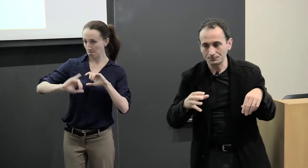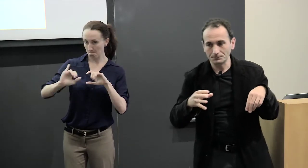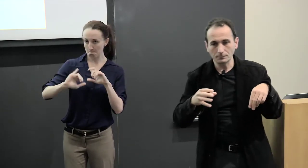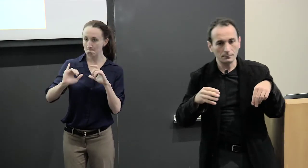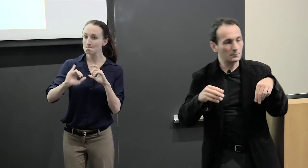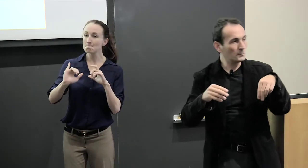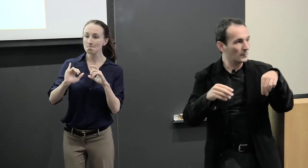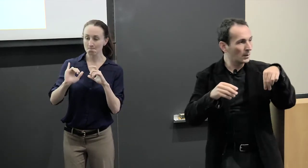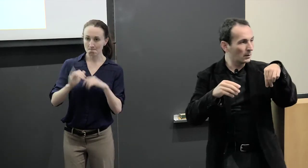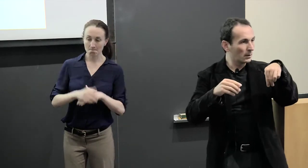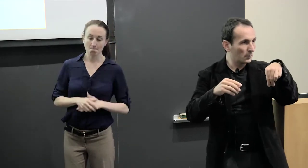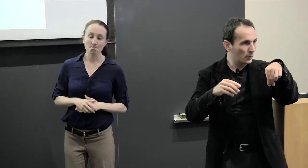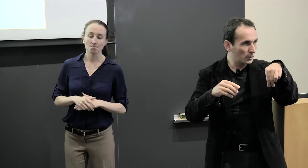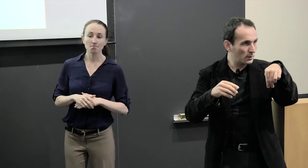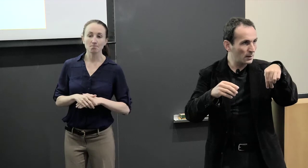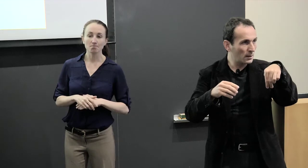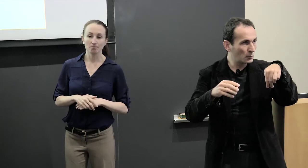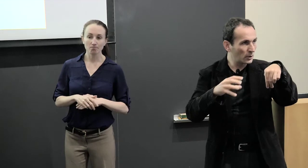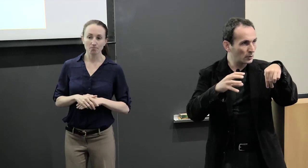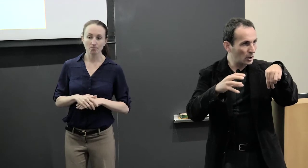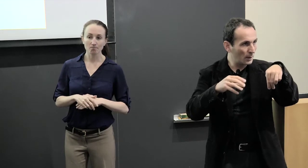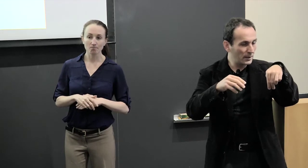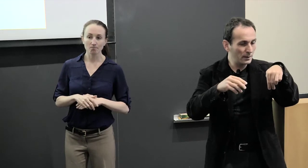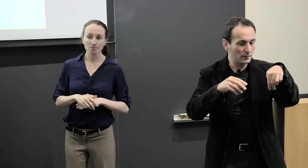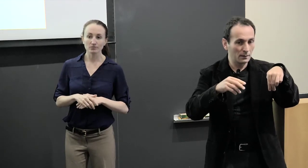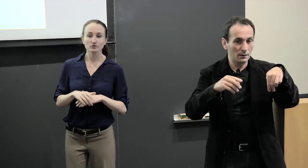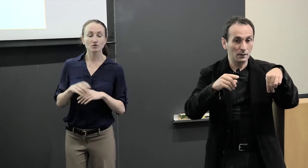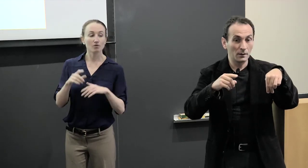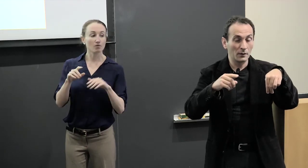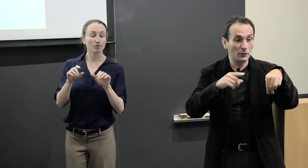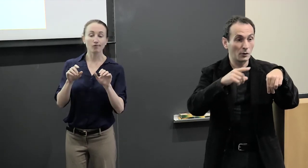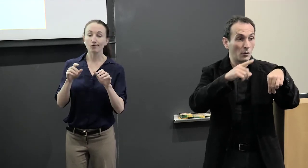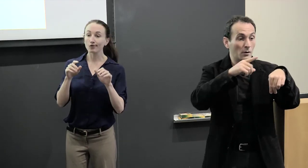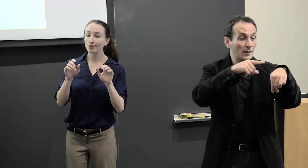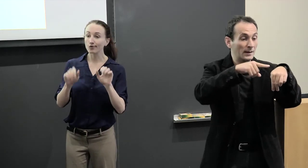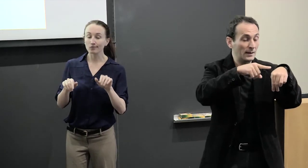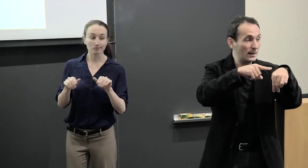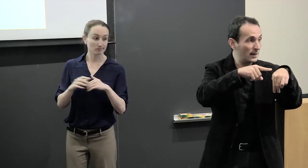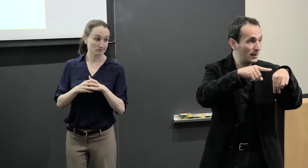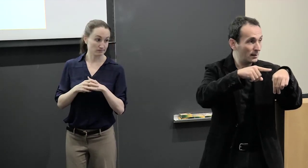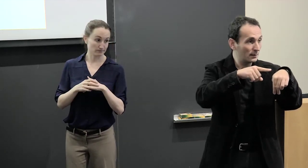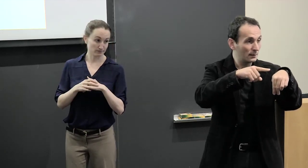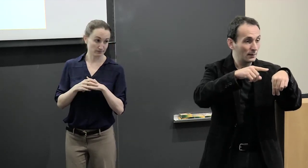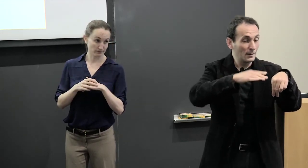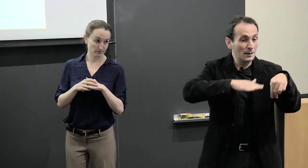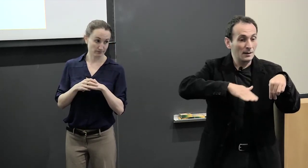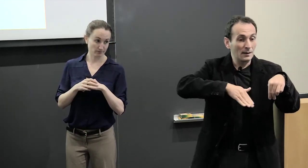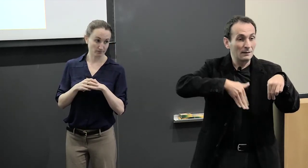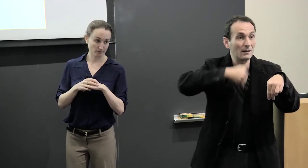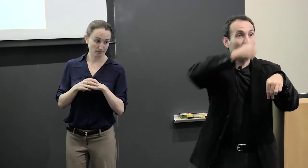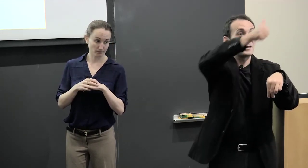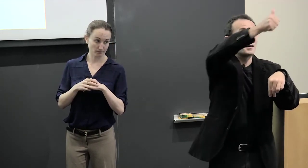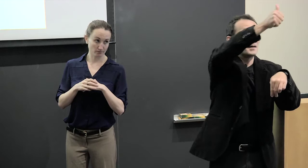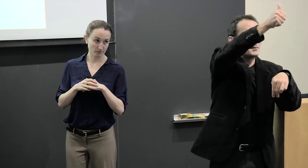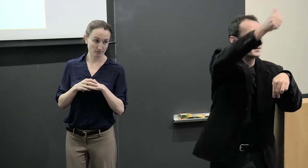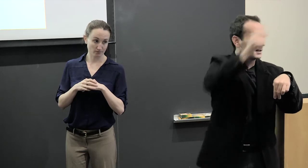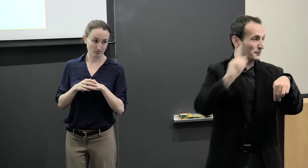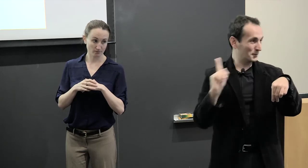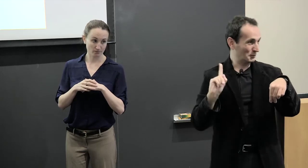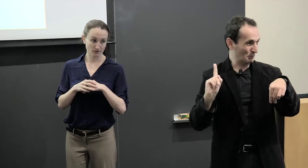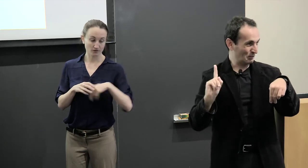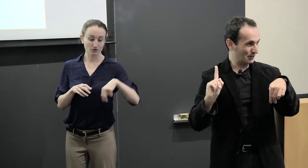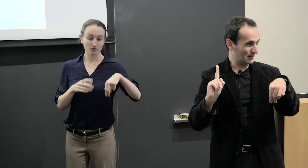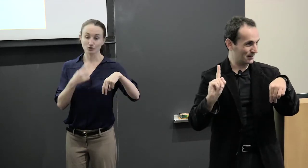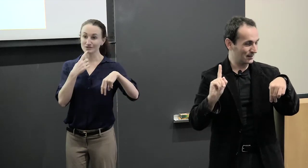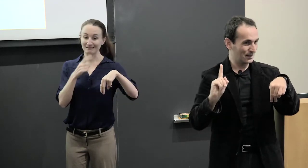reconstruct, you could think that we're going to copy. So he liked